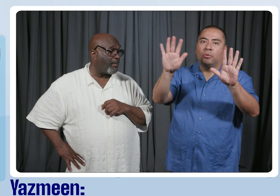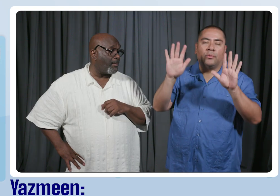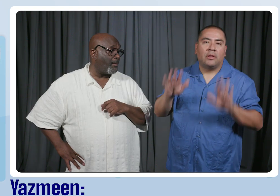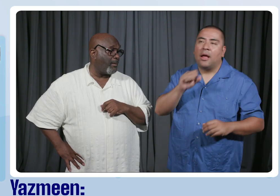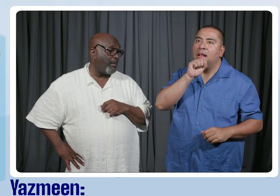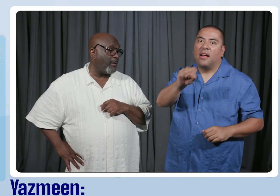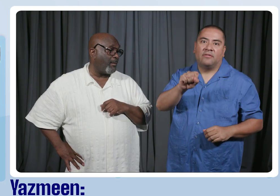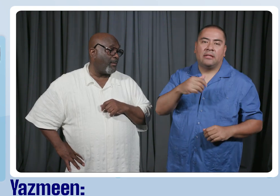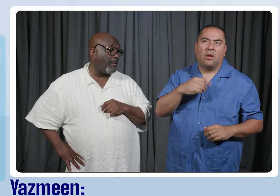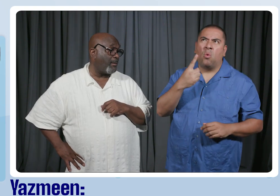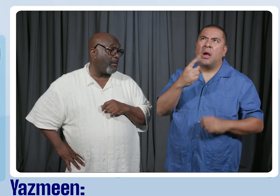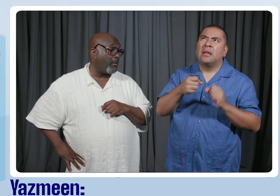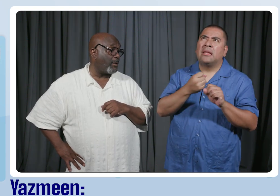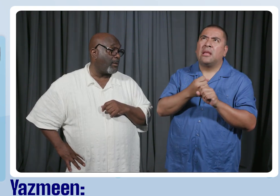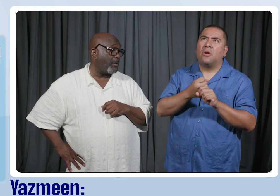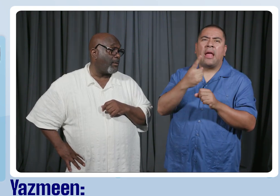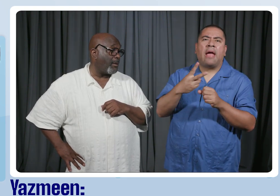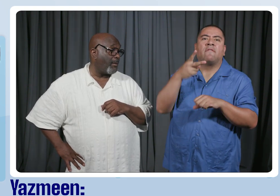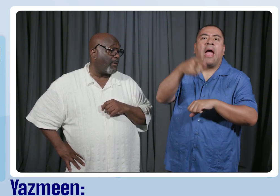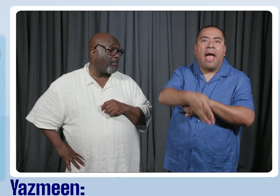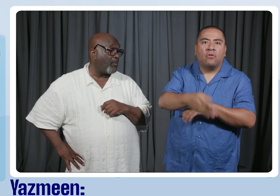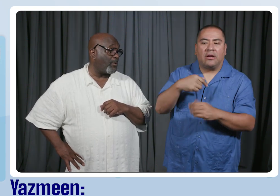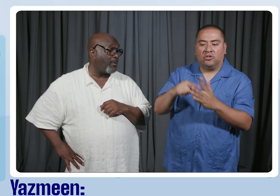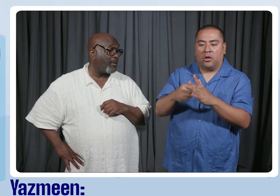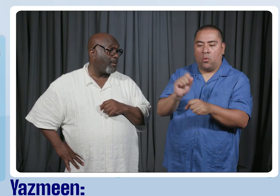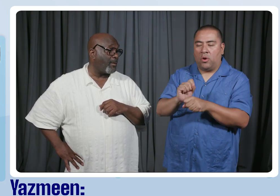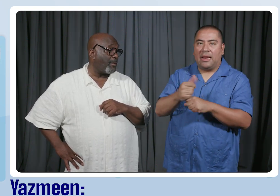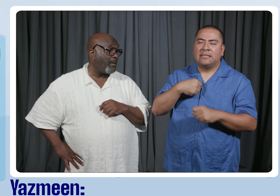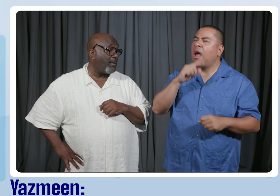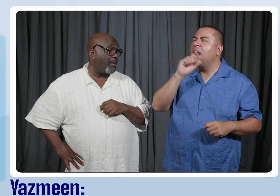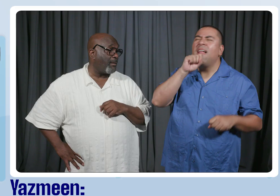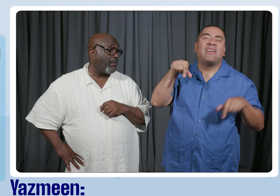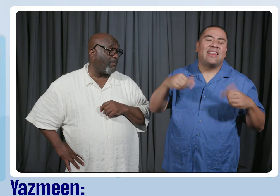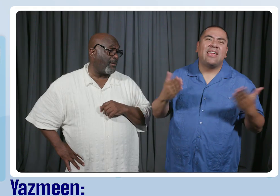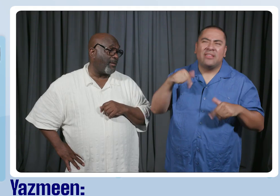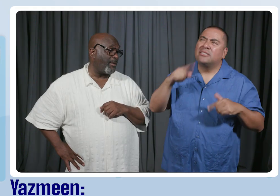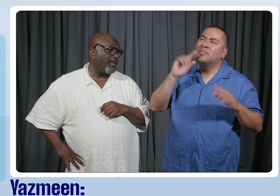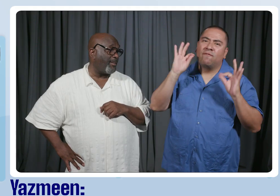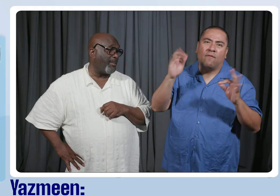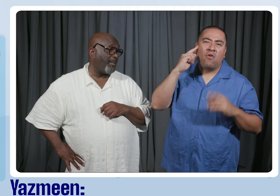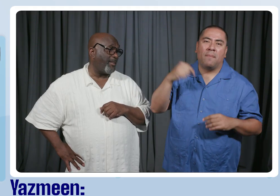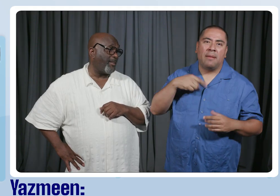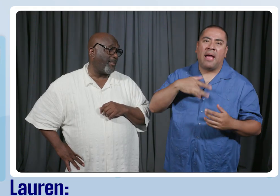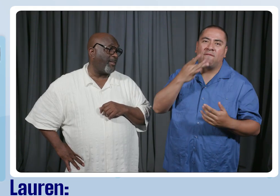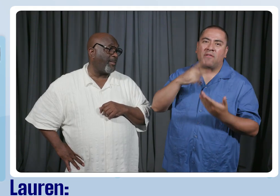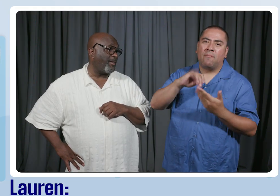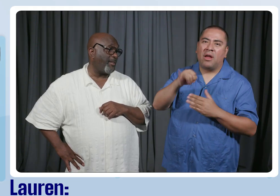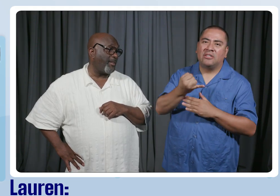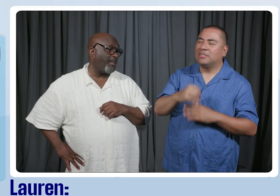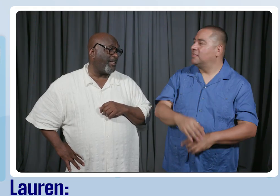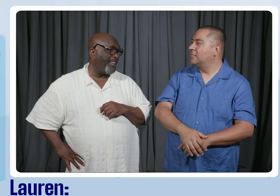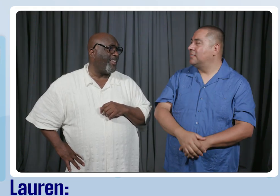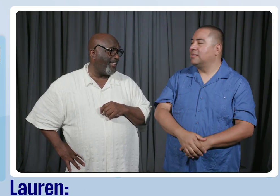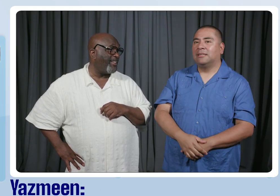actually a year and a half that I'd working for HomeMod. And I was like, oh, I love it here. Like, this is for me. So that's one of my favorite projects. Cool.